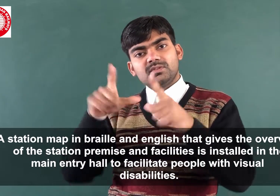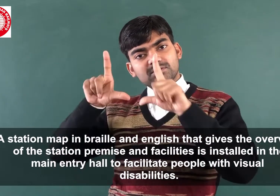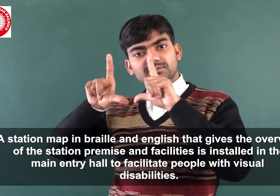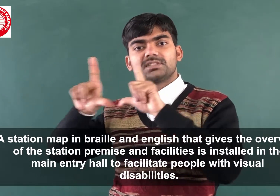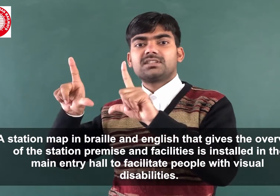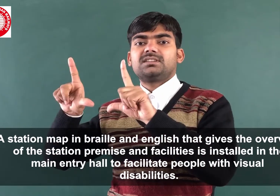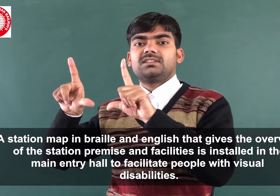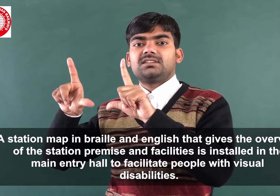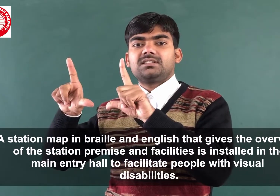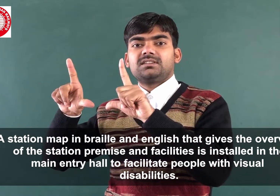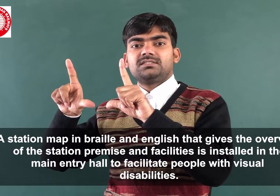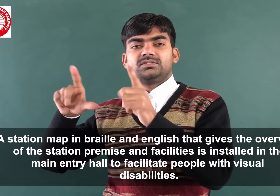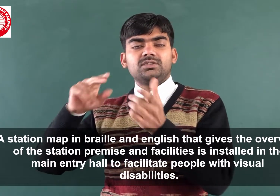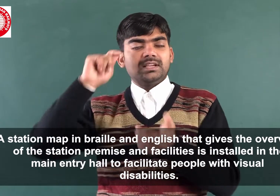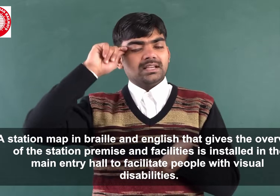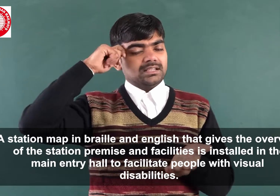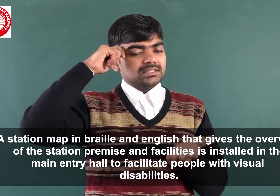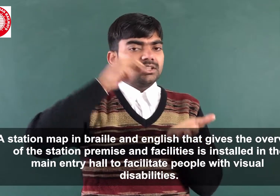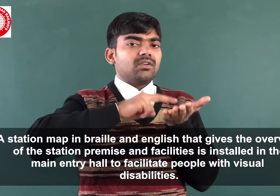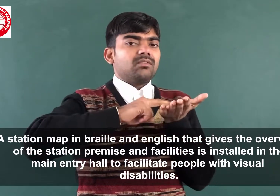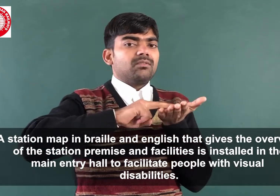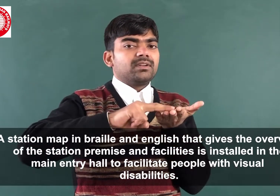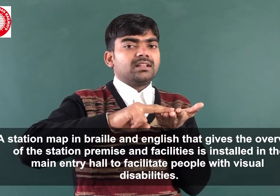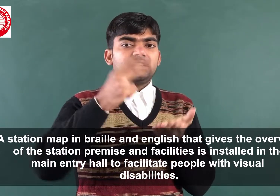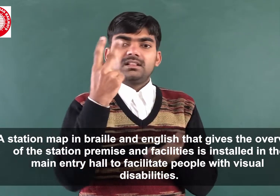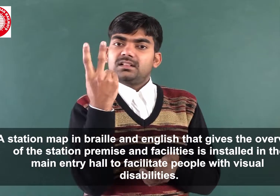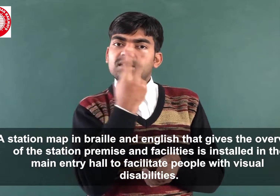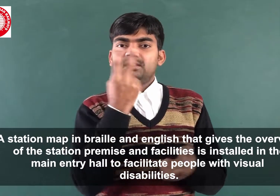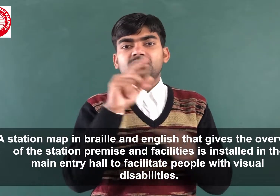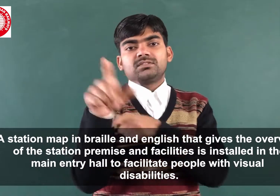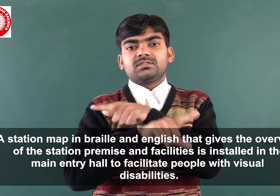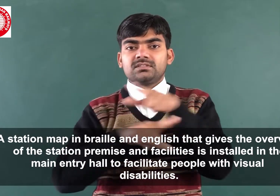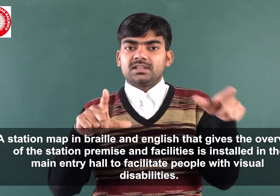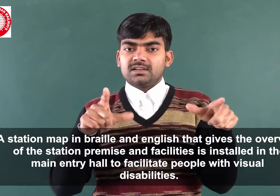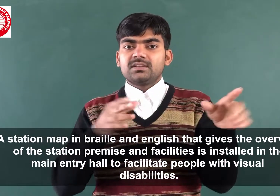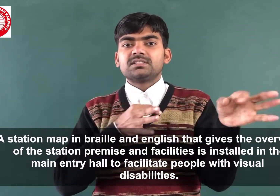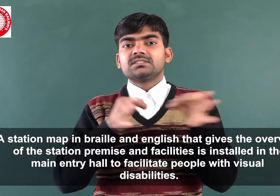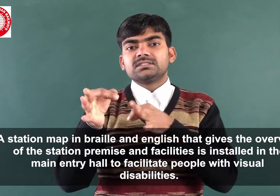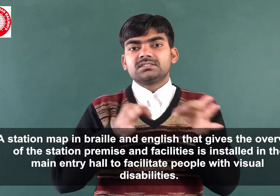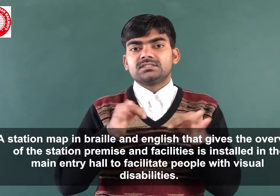is installed in the main entry hall to facilitate people with visual disabilities.